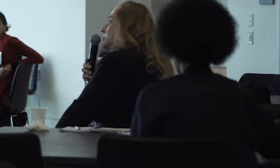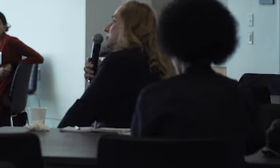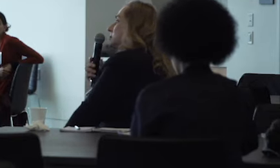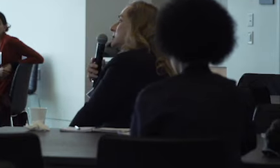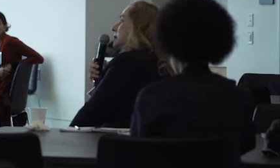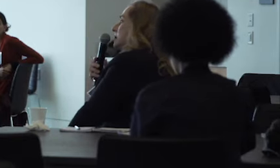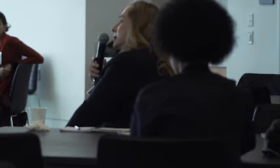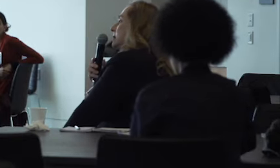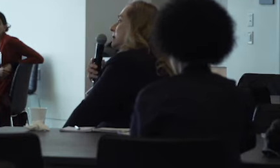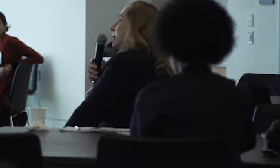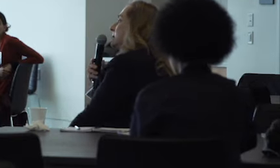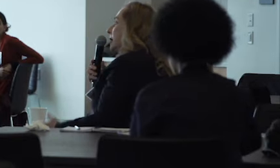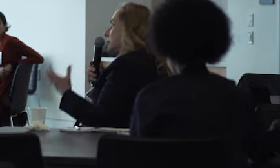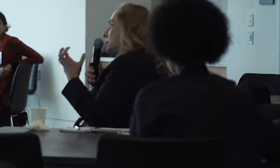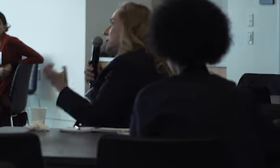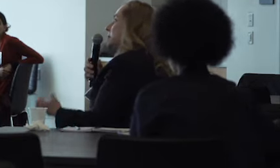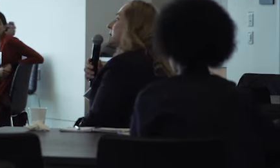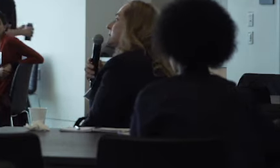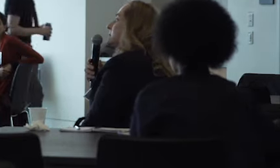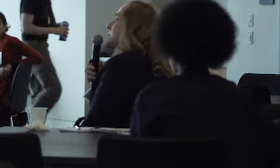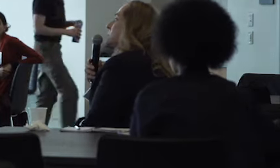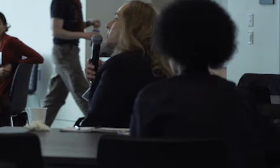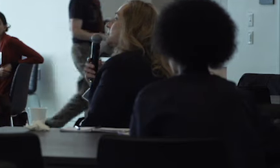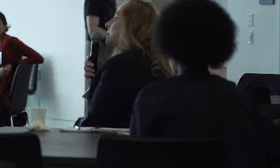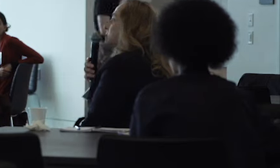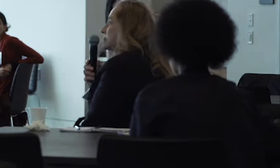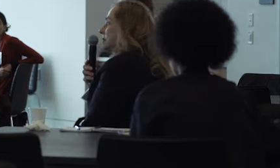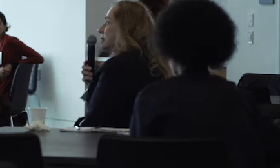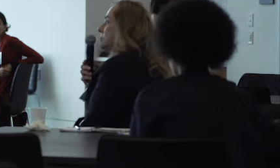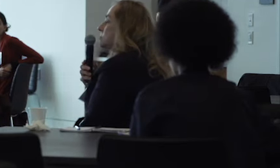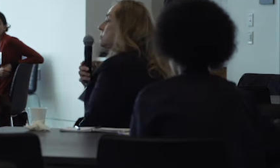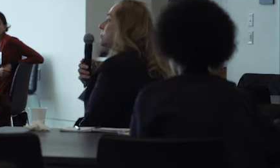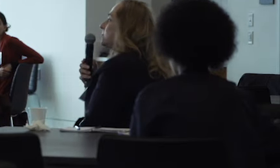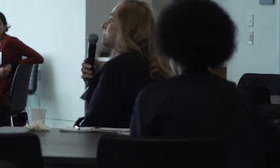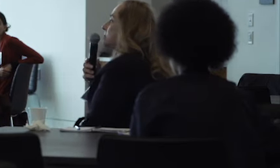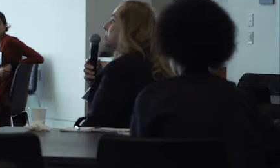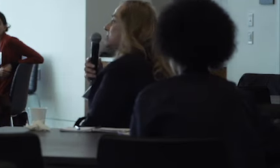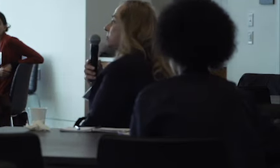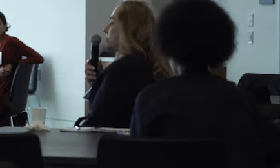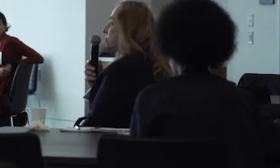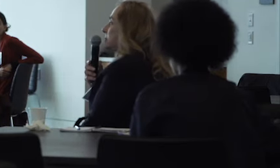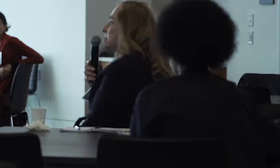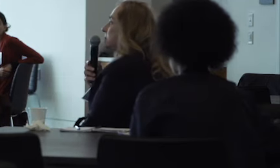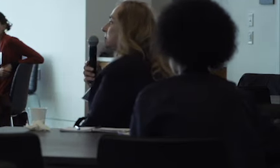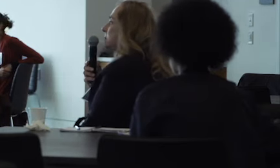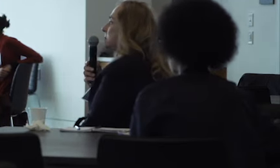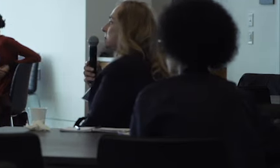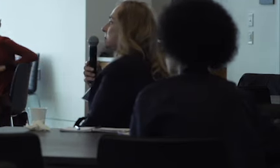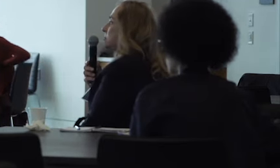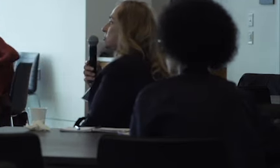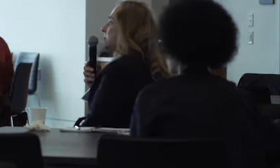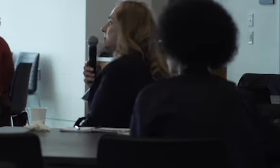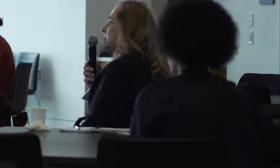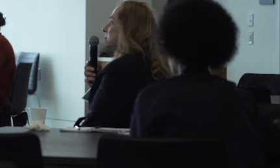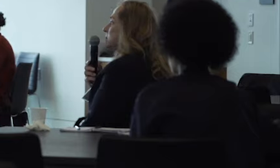and doors, and I think I would really like to see more attention to creating a safer environment